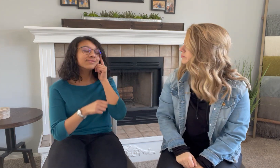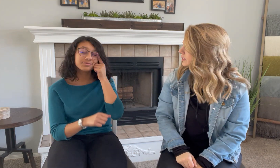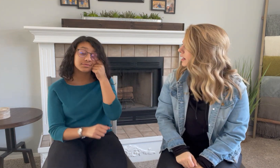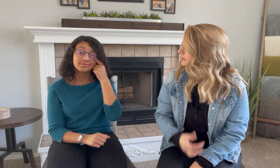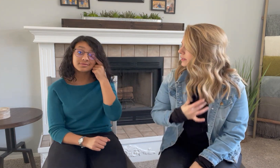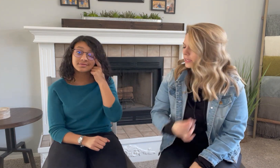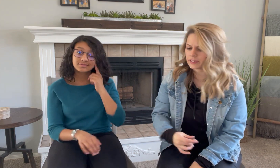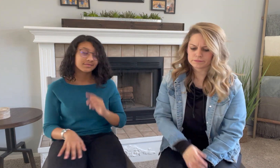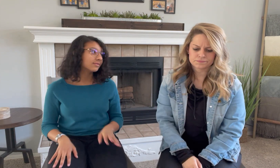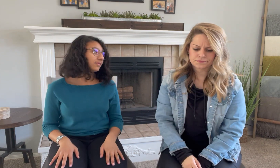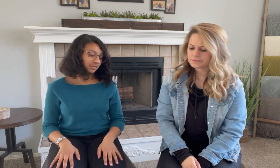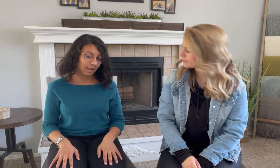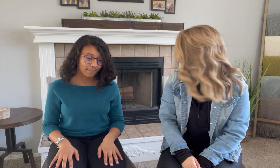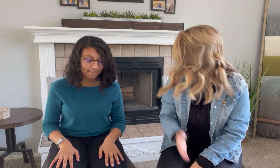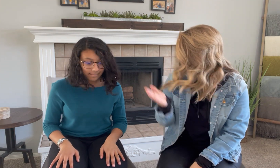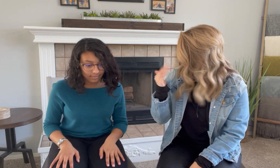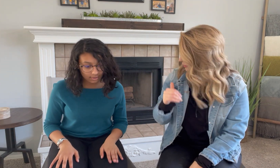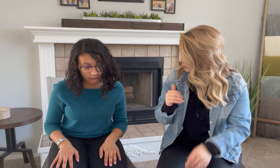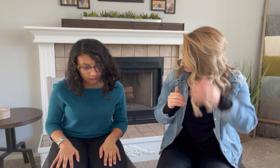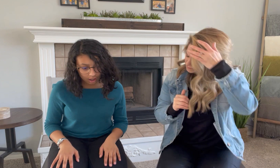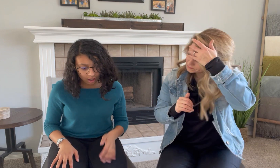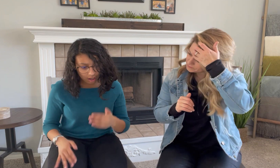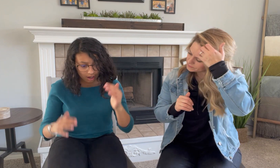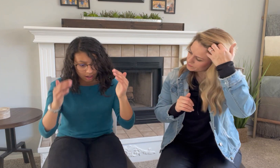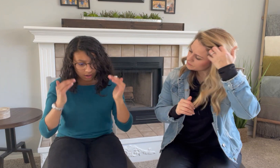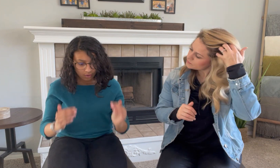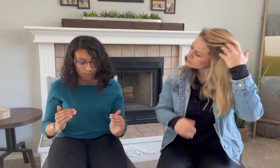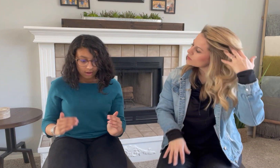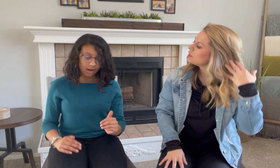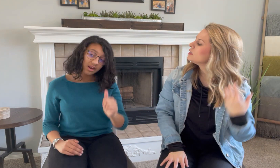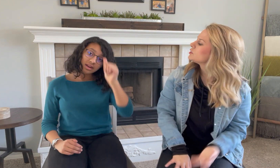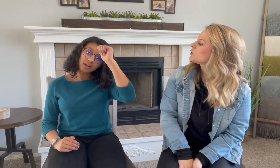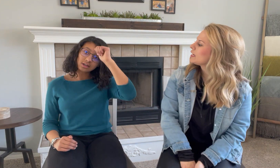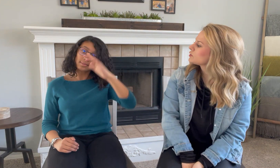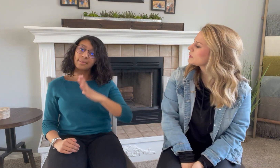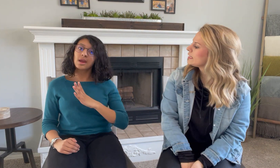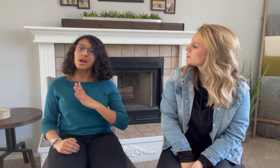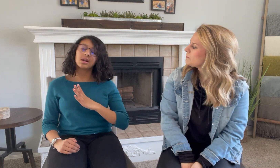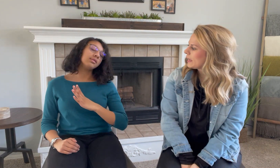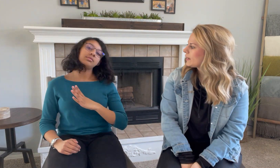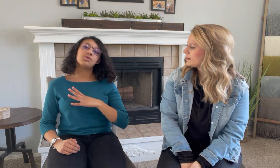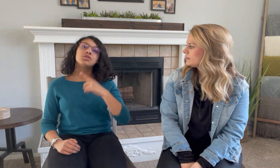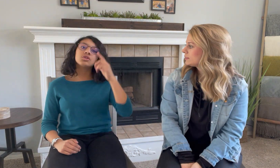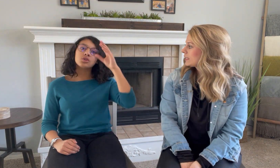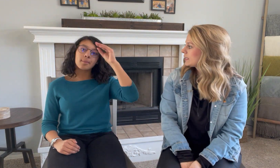Yeah, I like it. All right, next one. So our next word is man, like this.